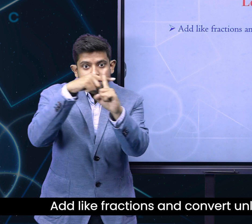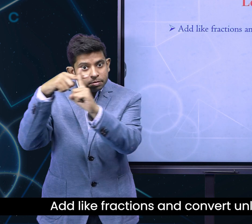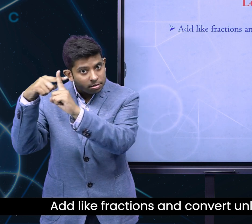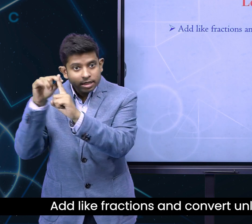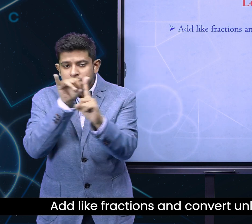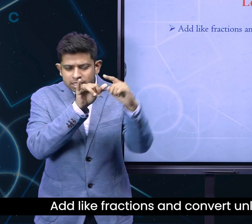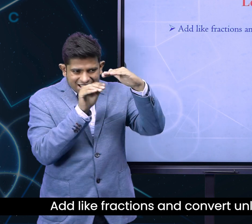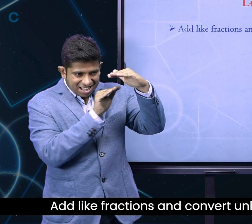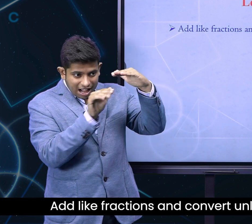for addition.